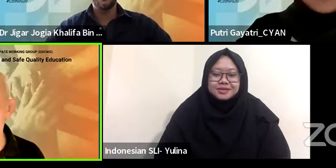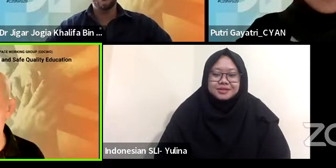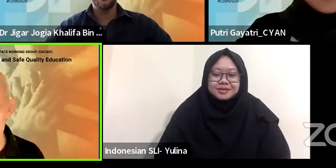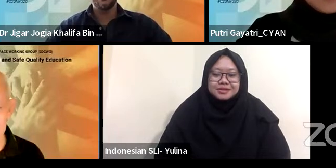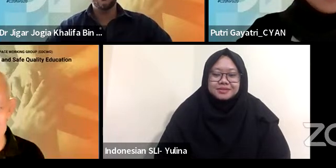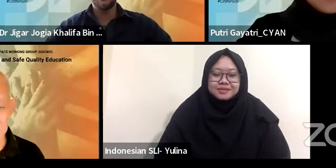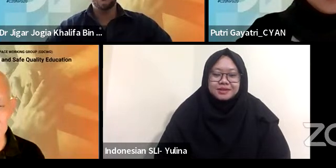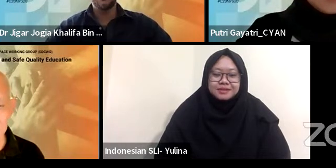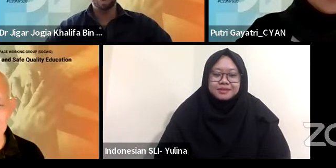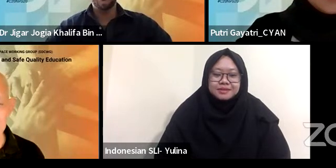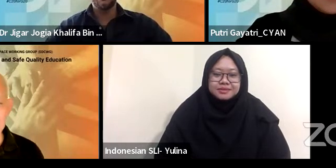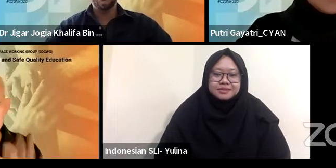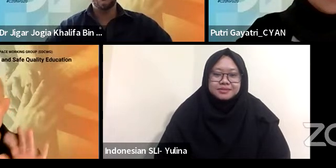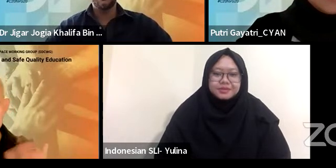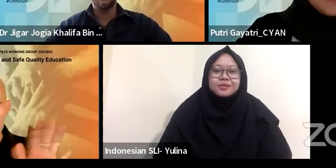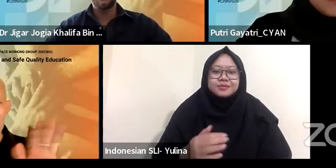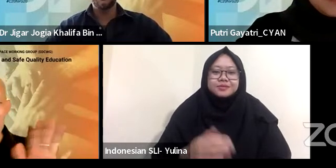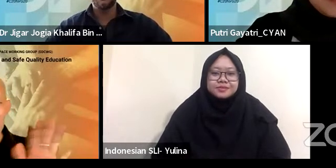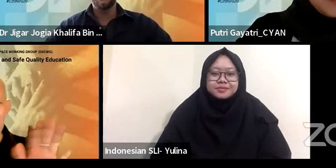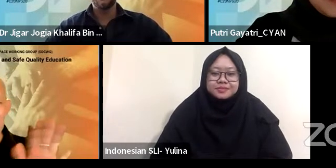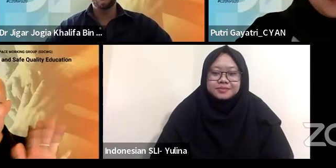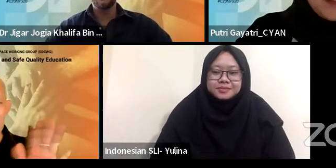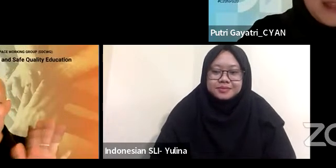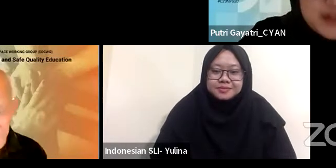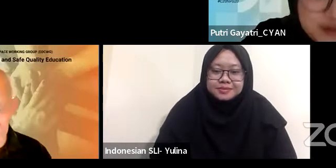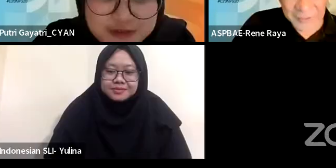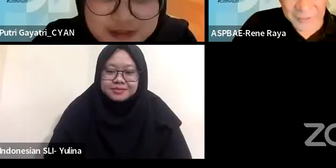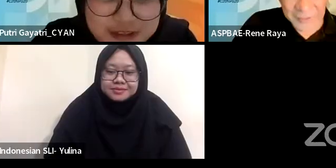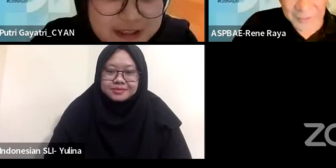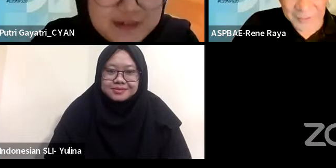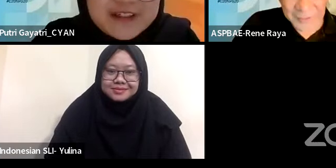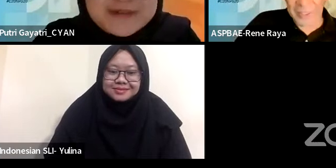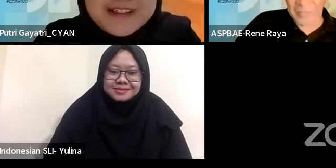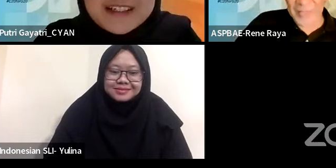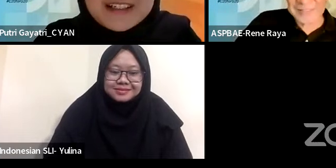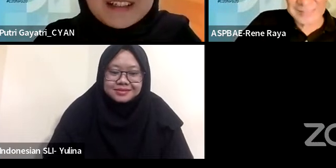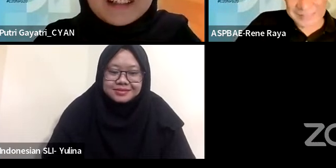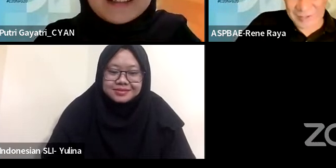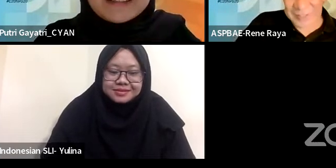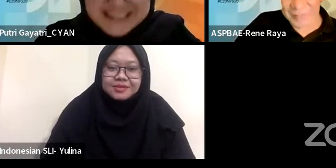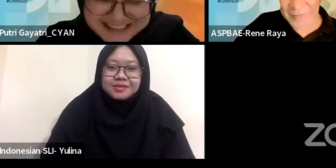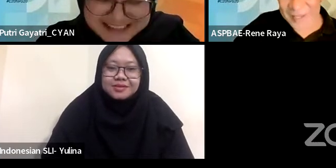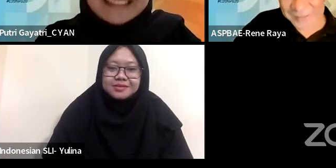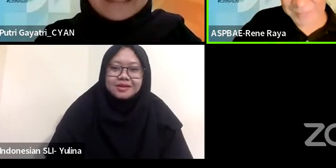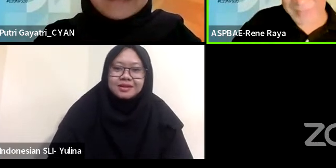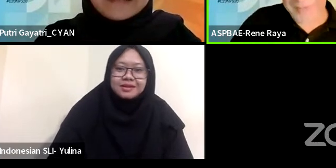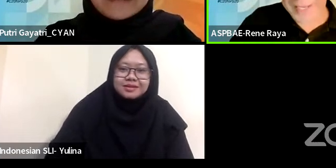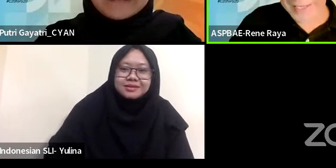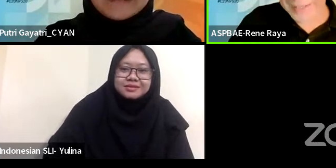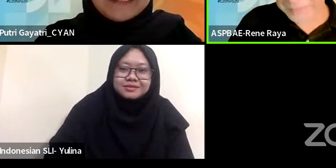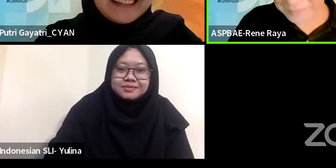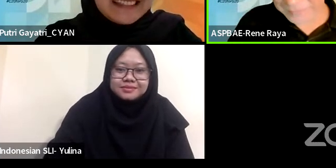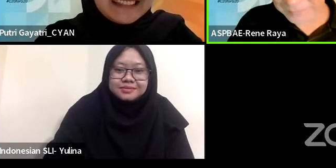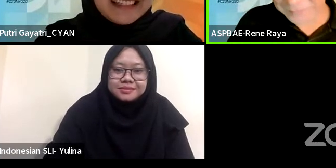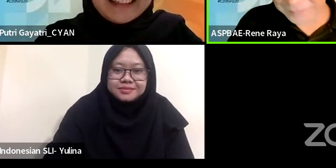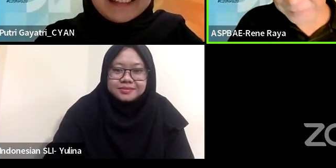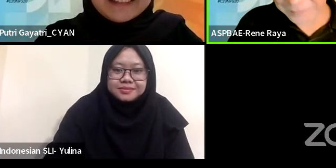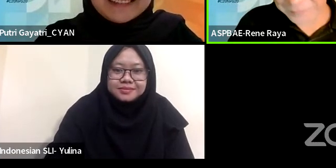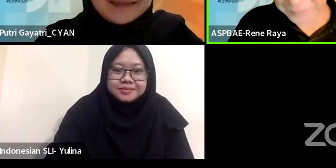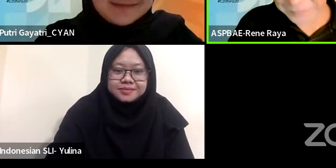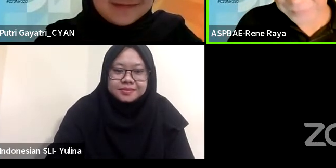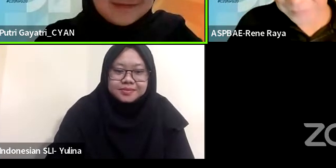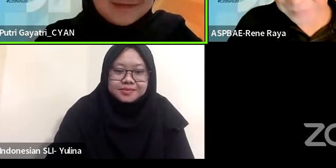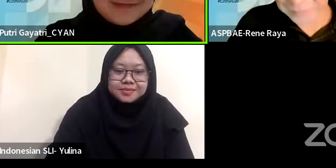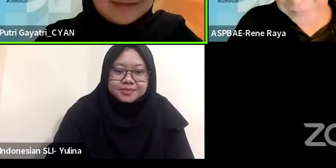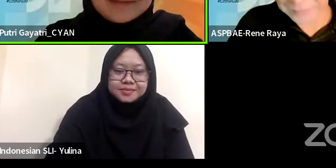Thank you very much. Goodbye. Thank you. Bye bye. Thank you very much, Emma, Rene. All the best. All the best. Bye bye. And